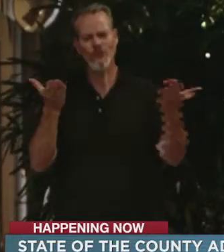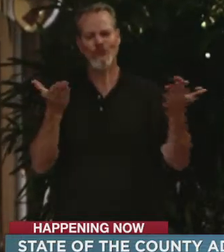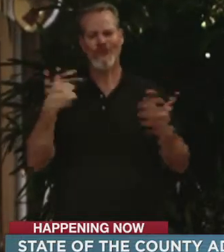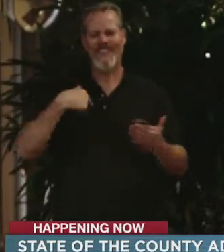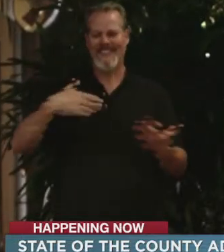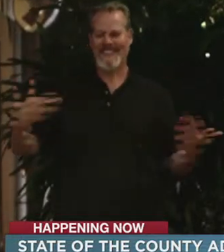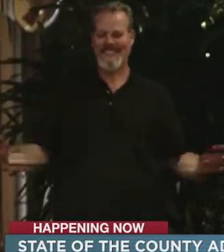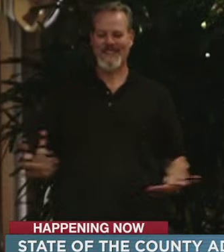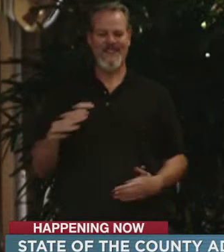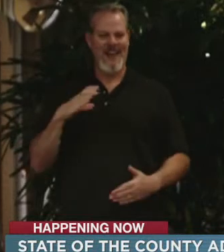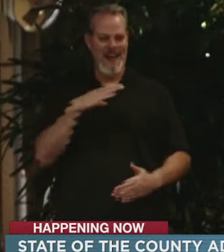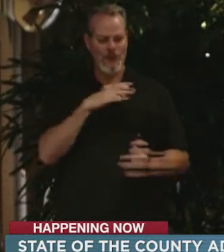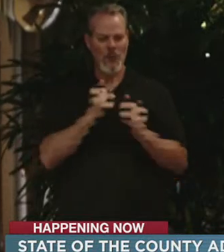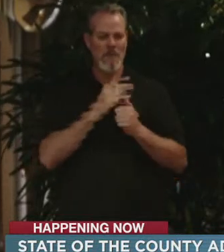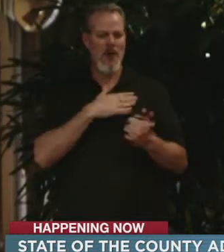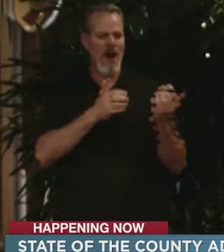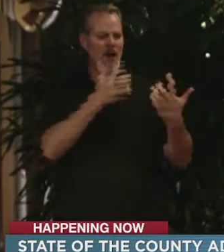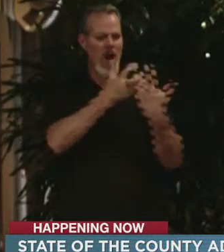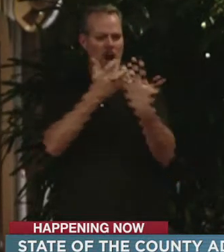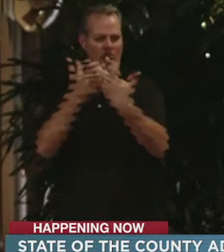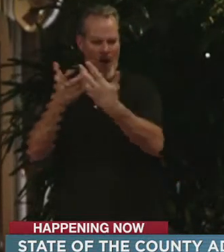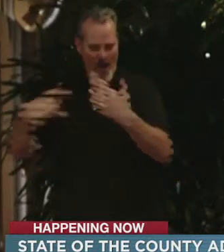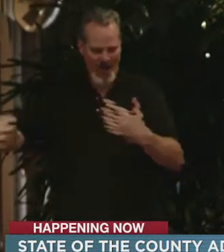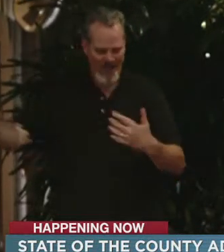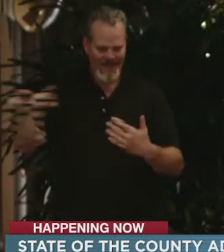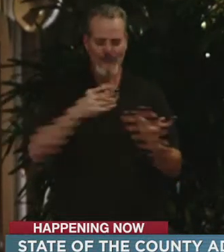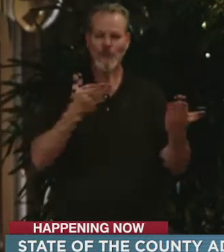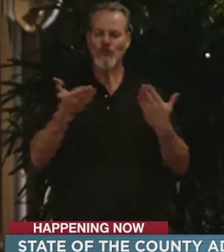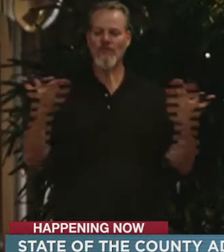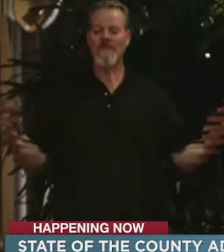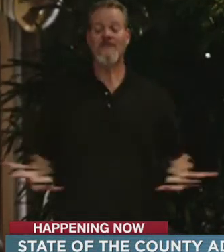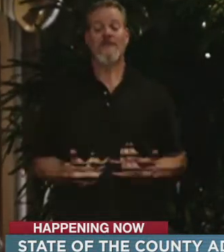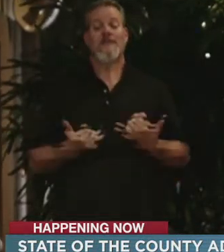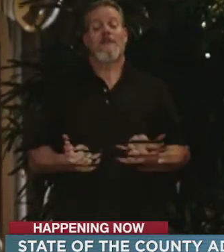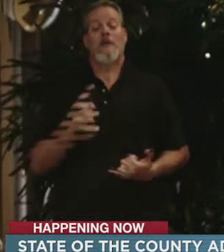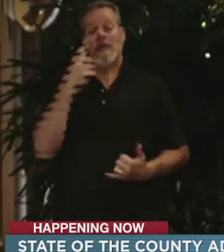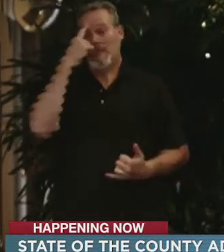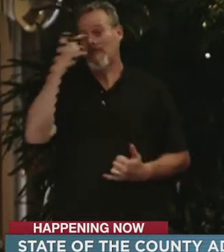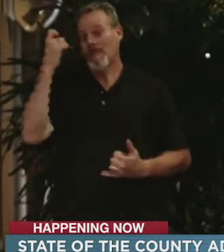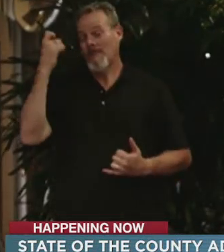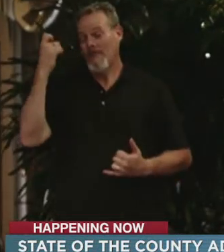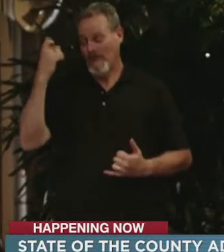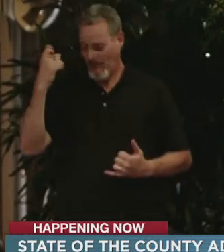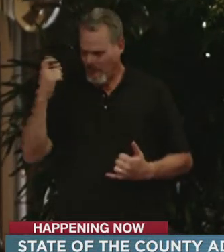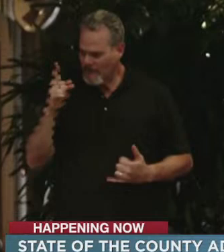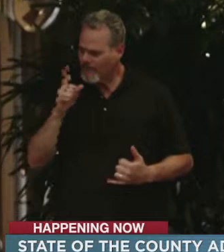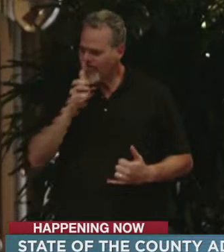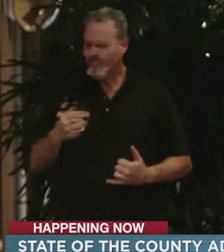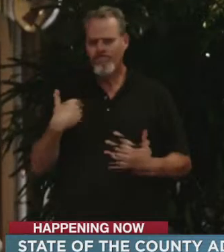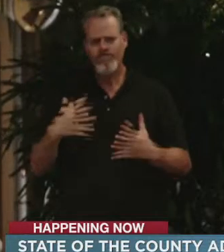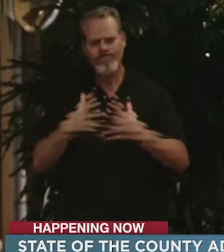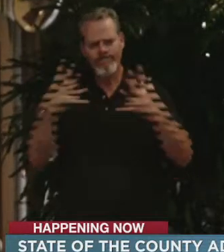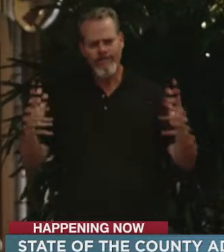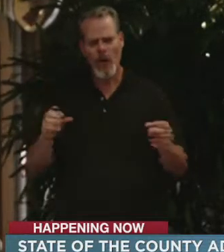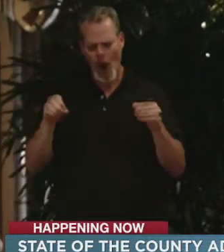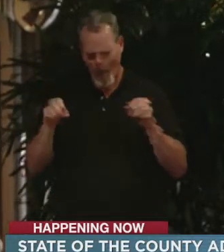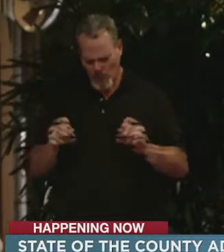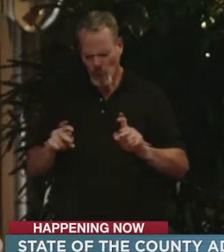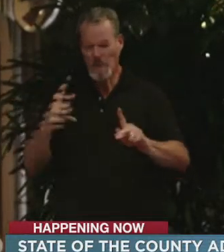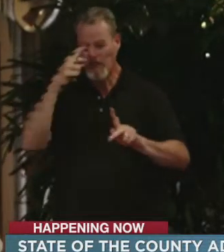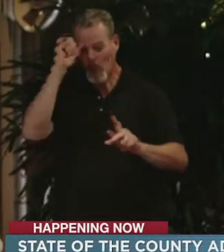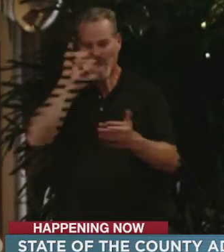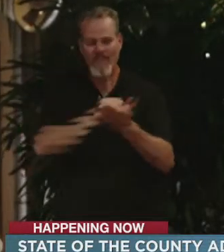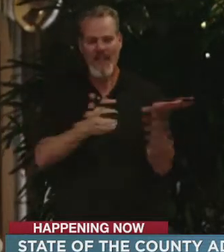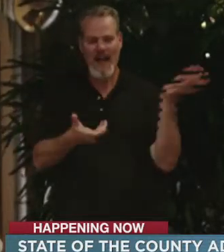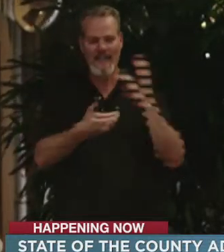my colleagues are so grateful to serve on this council right now, is because there is so much opportunity because of that alignment. And it's